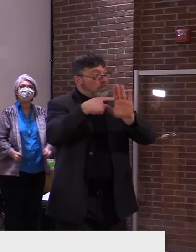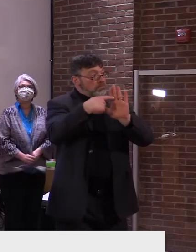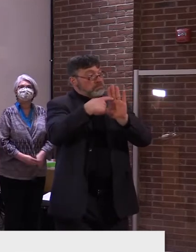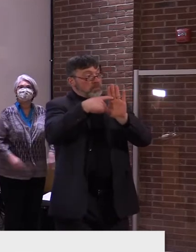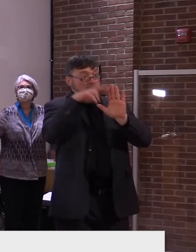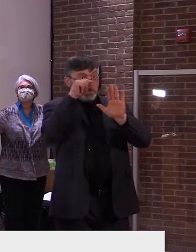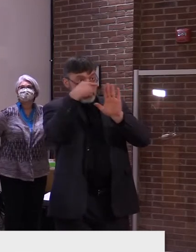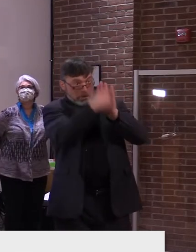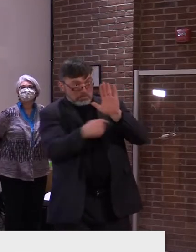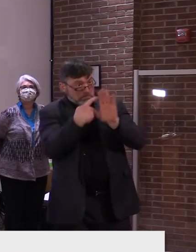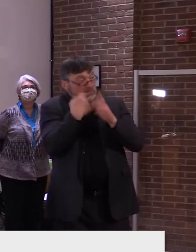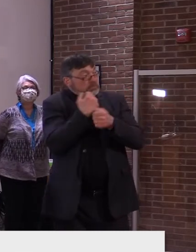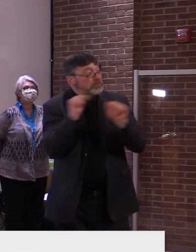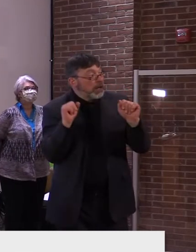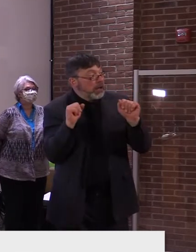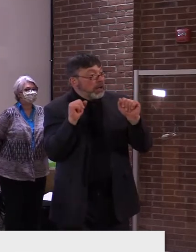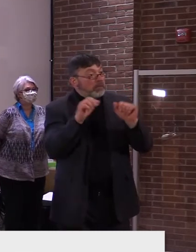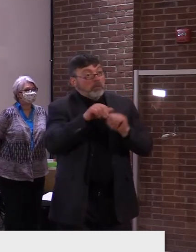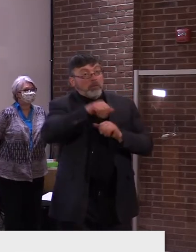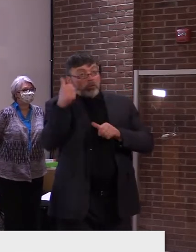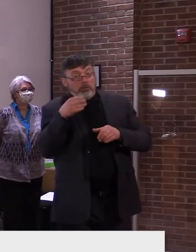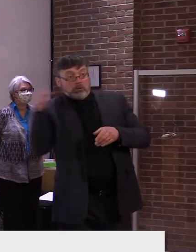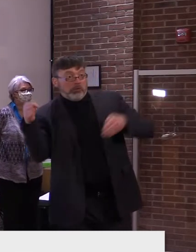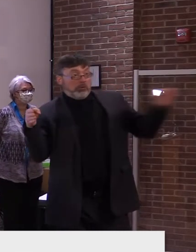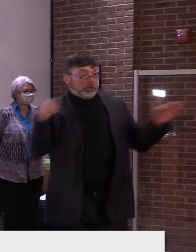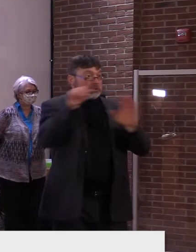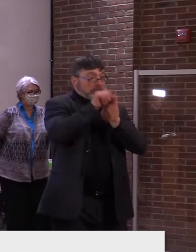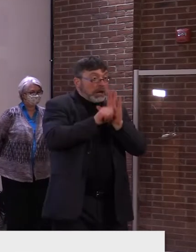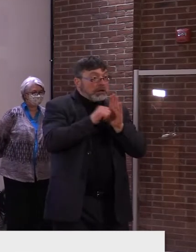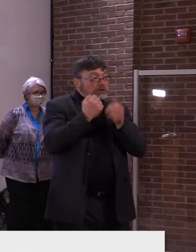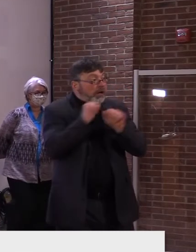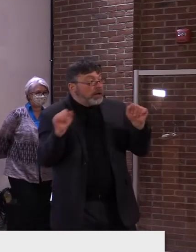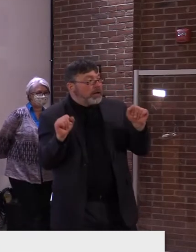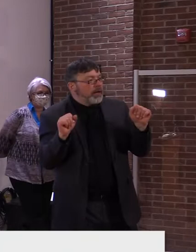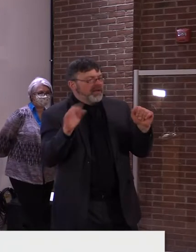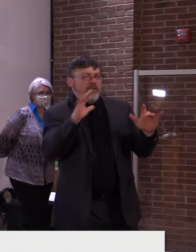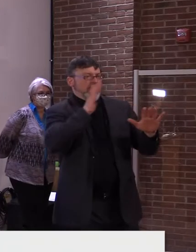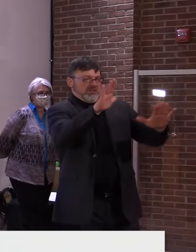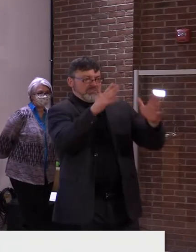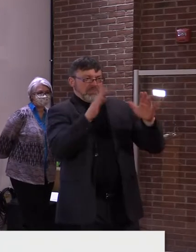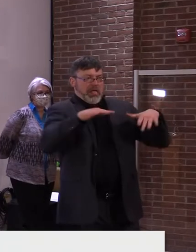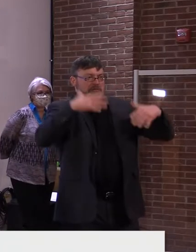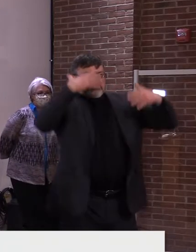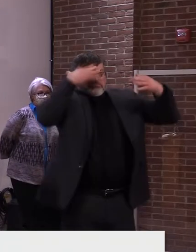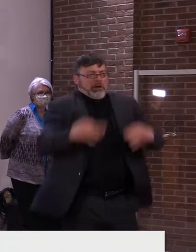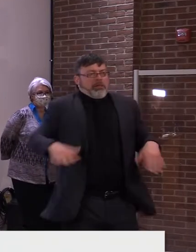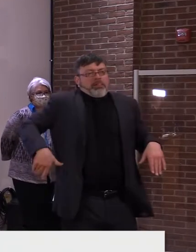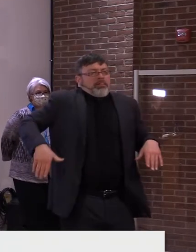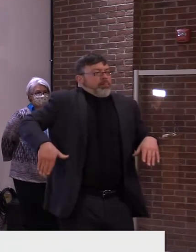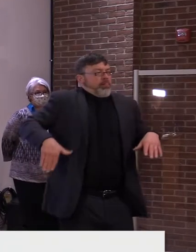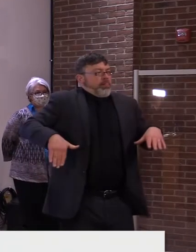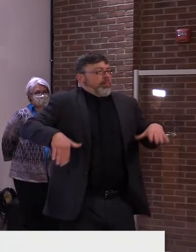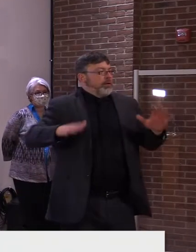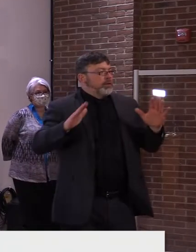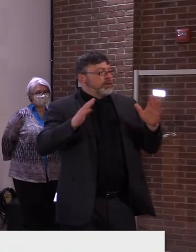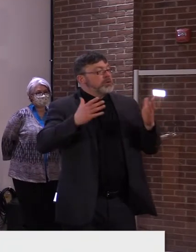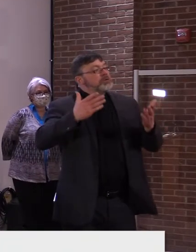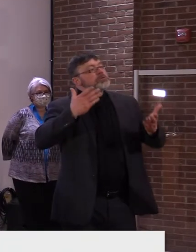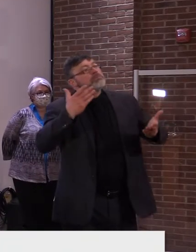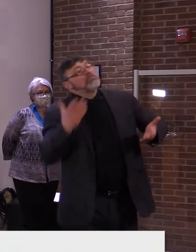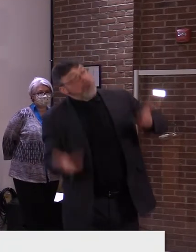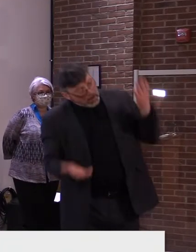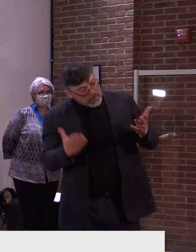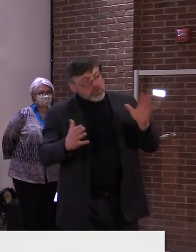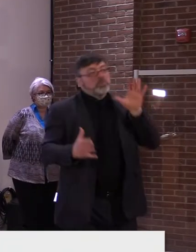going on in the rest of the region. So we'll take that under advisement, but we may bring it back just for to provide